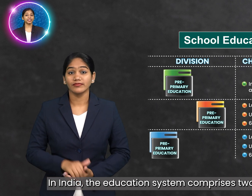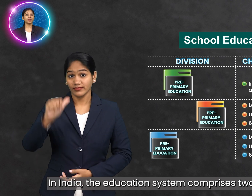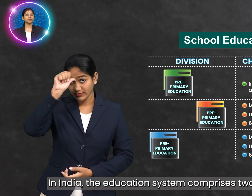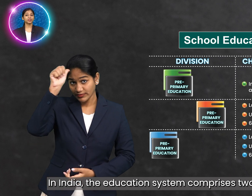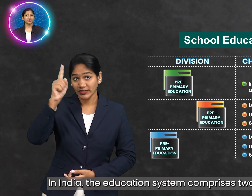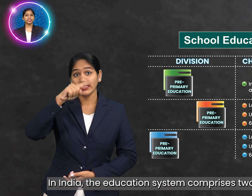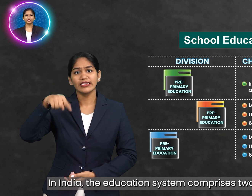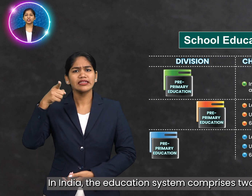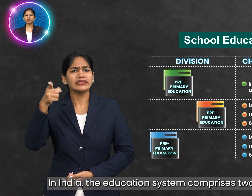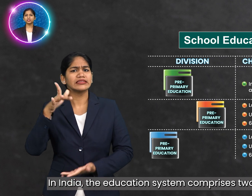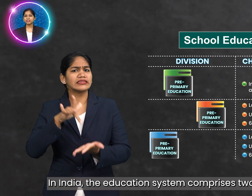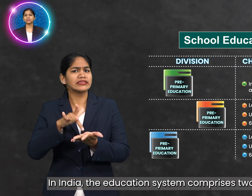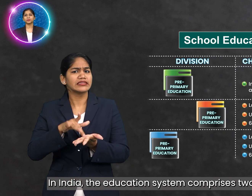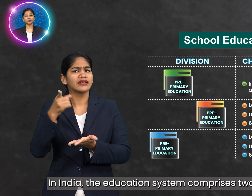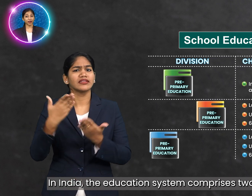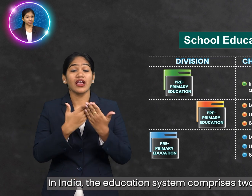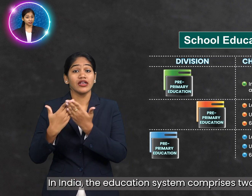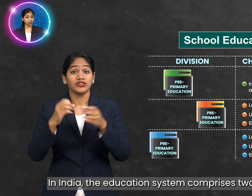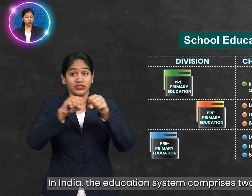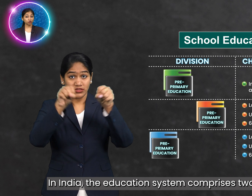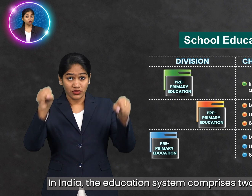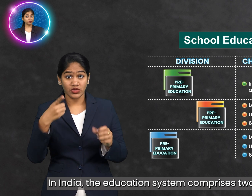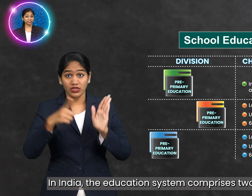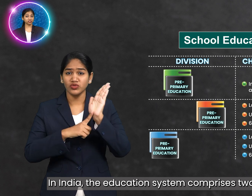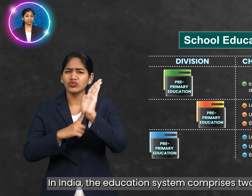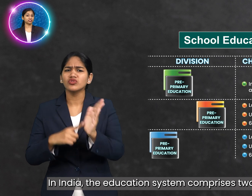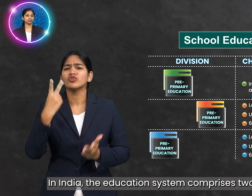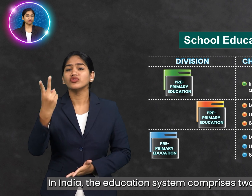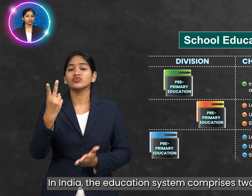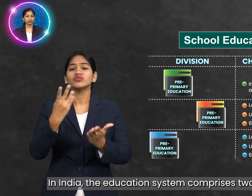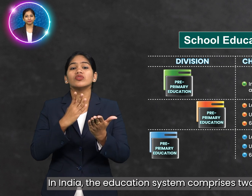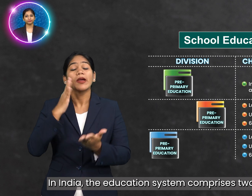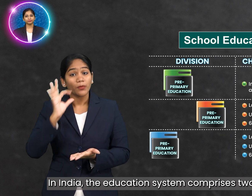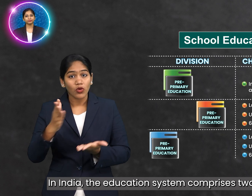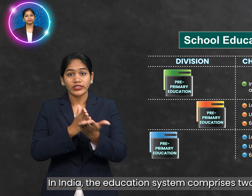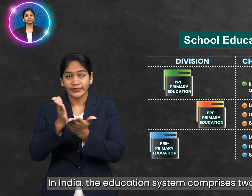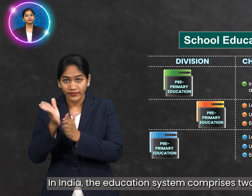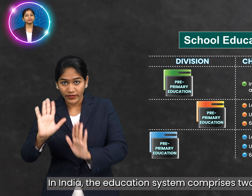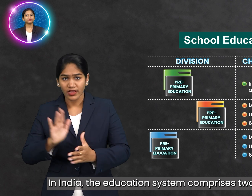In India, the education system comprises 2 major stages: